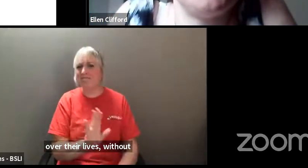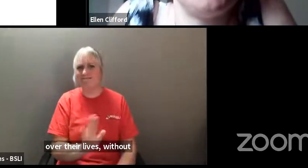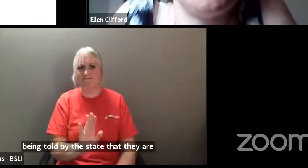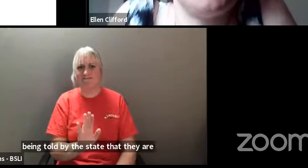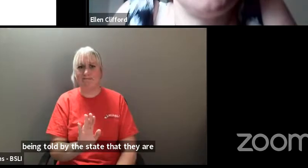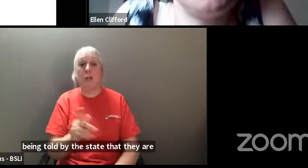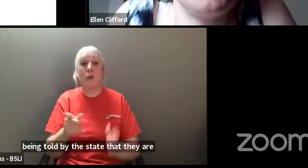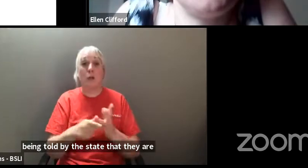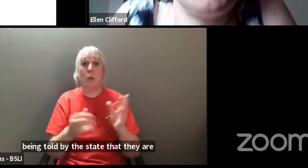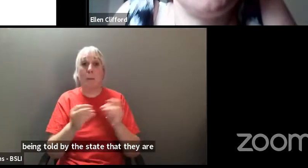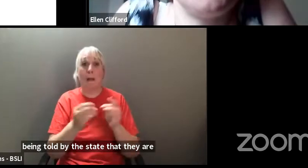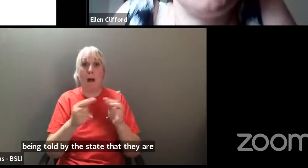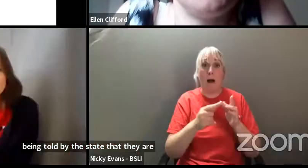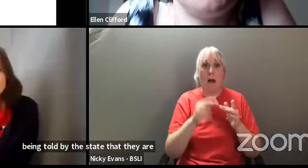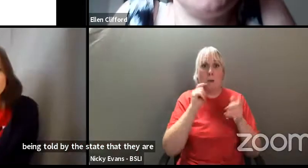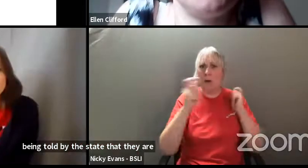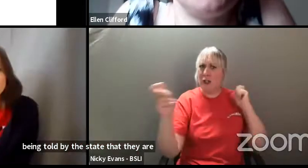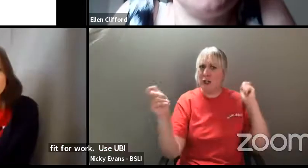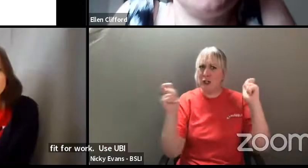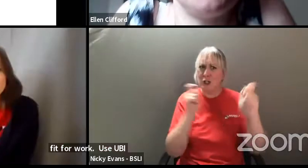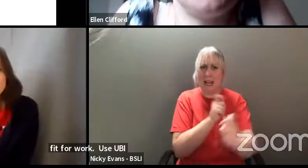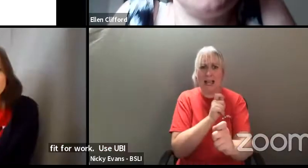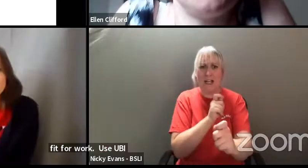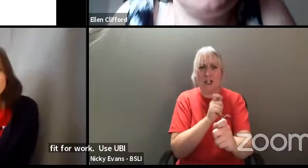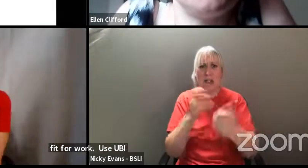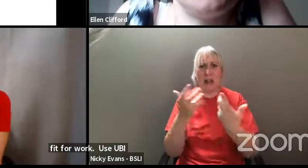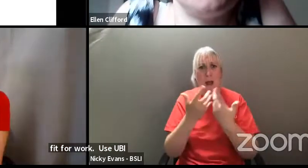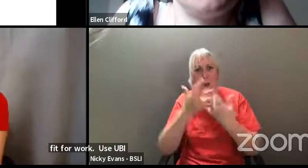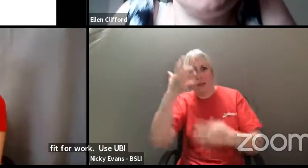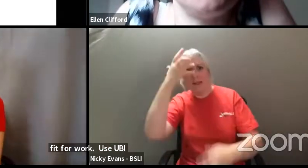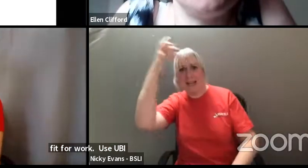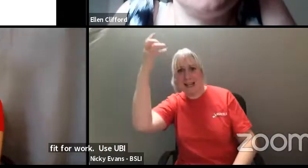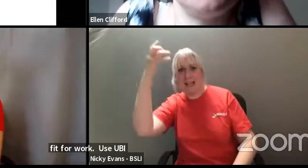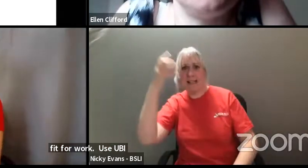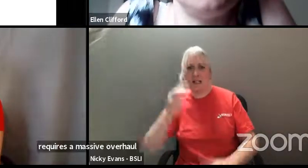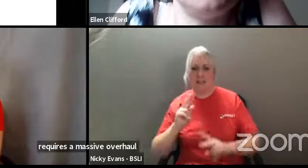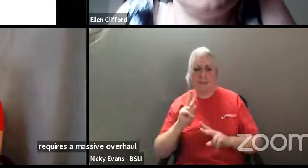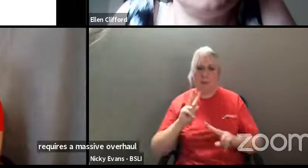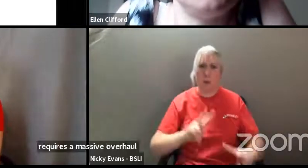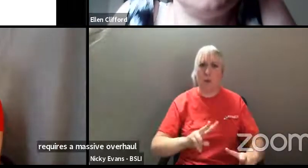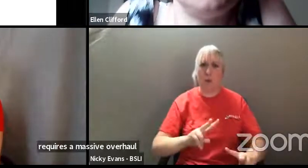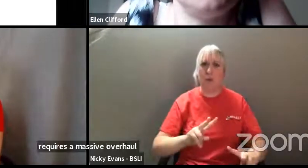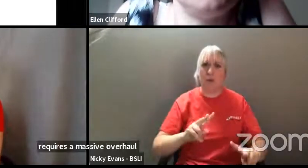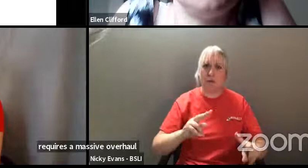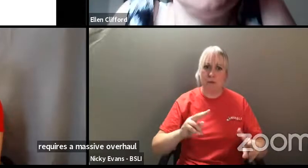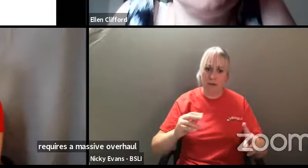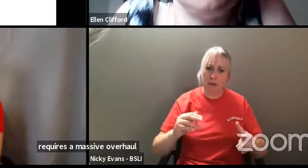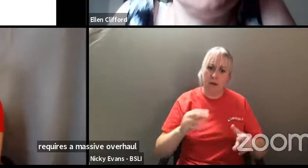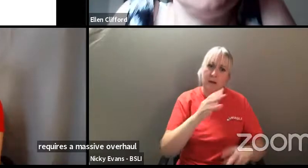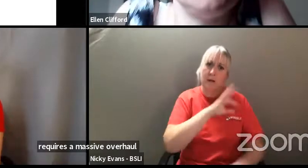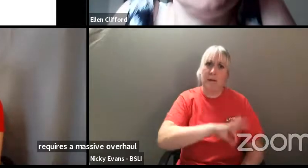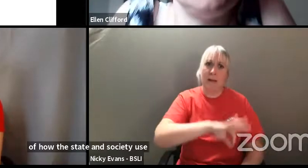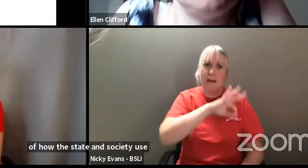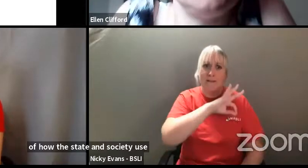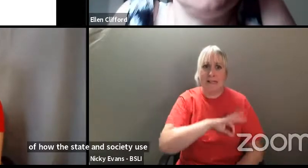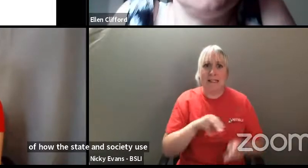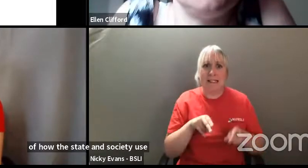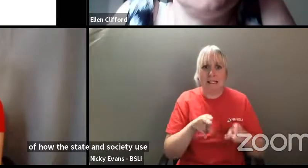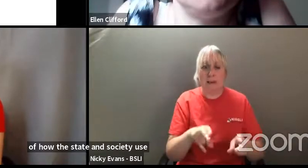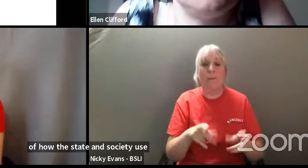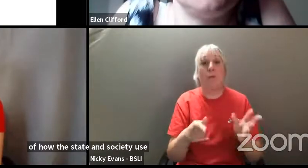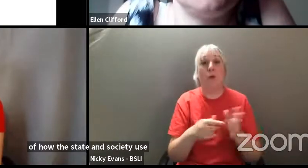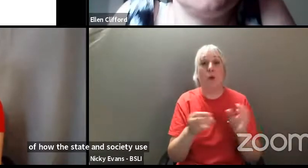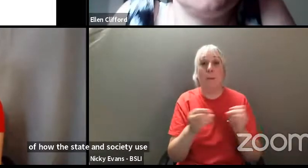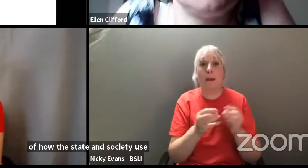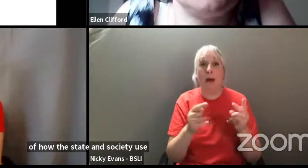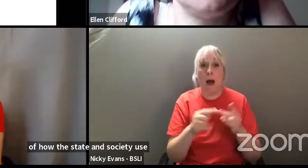how the state and society views our social security net, one that is enabling rather than punitive. UBI